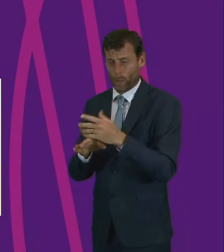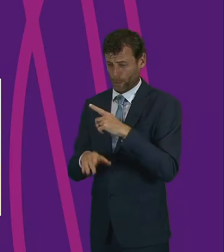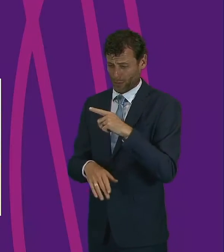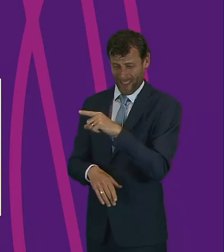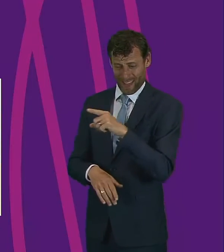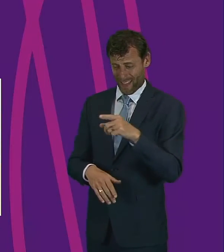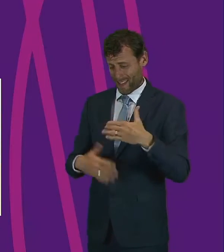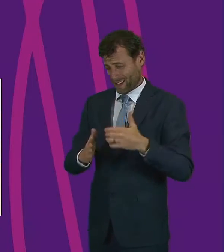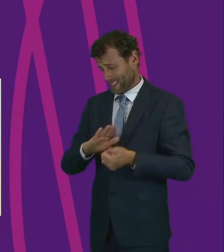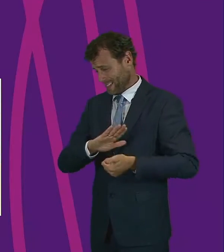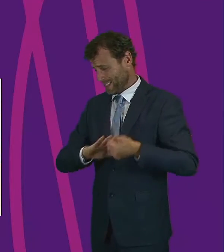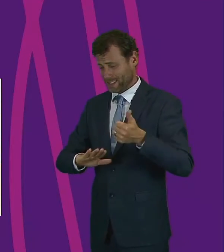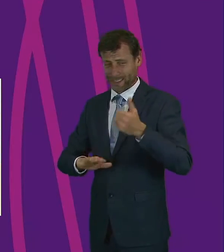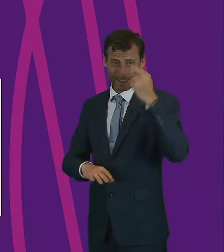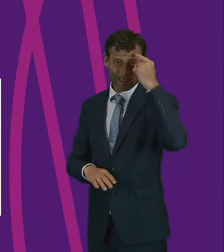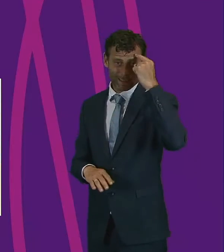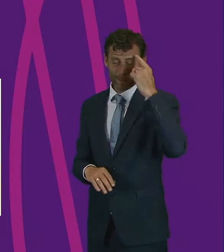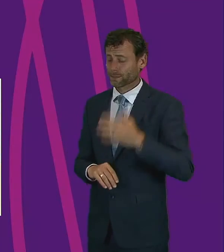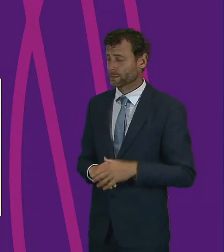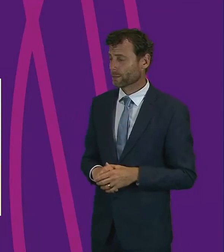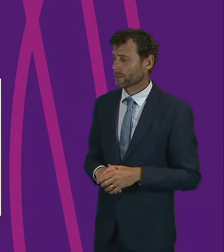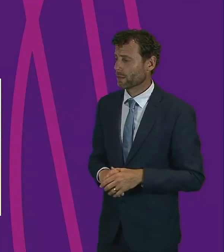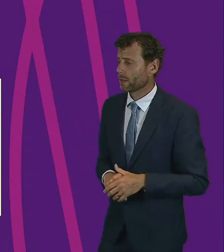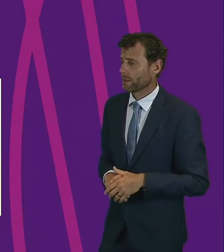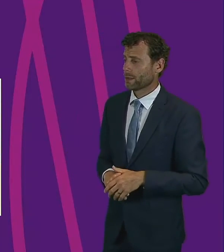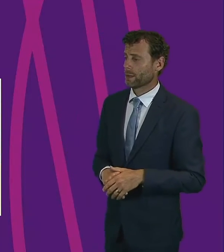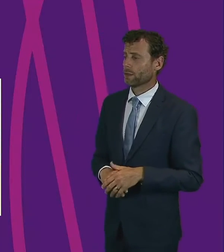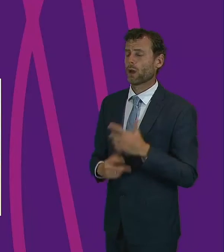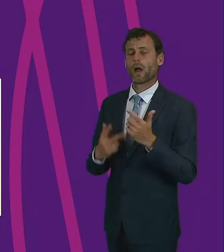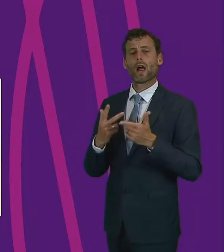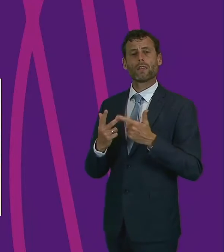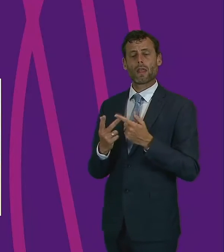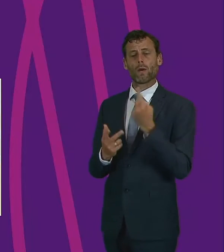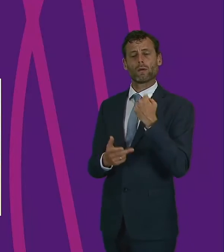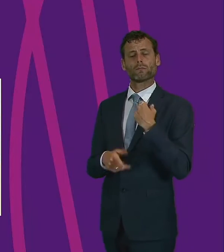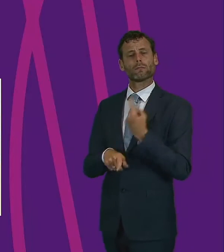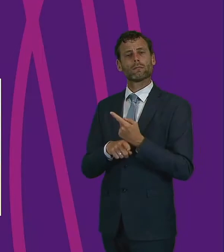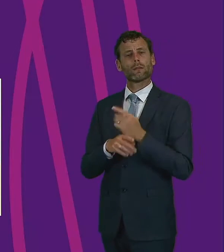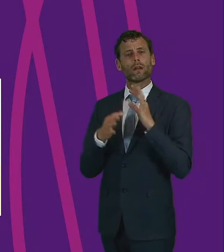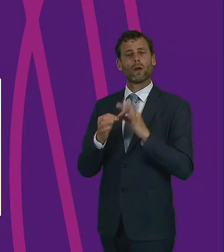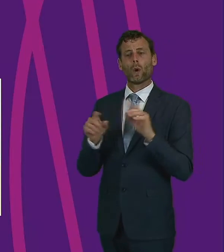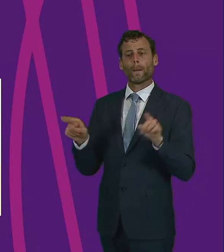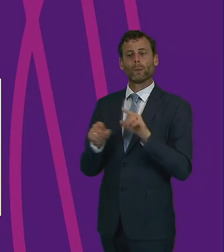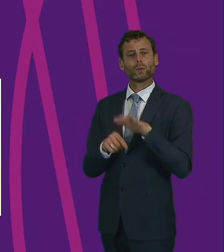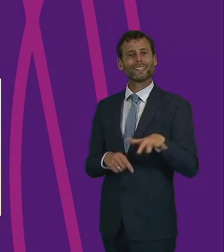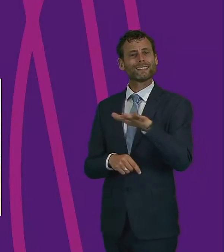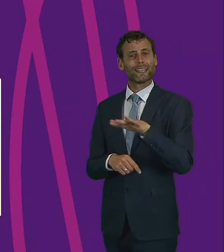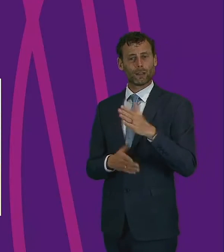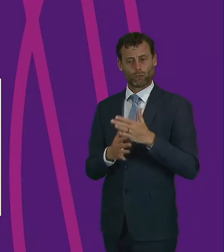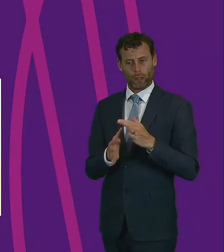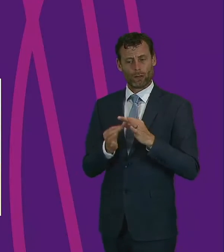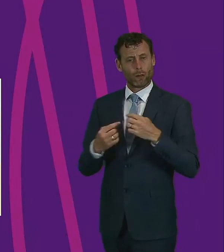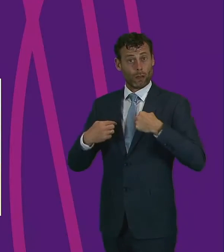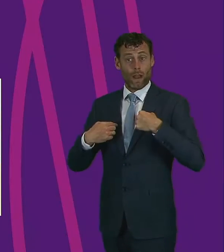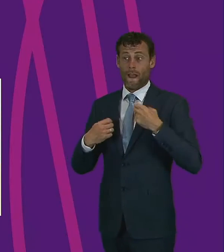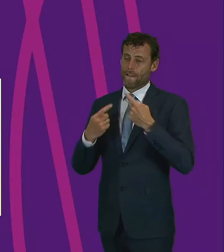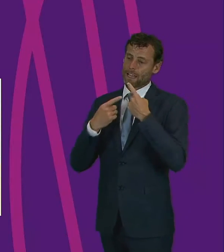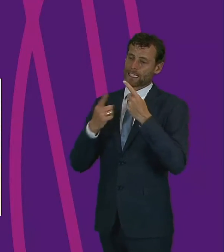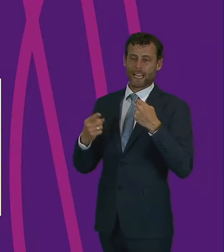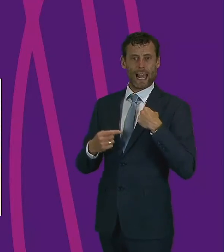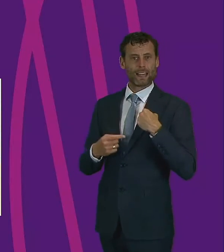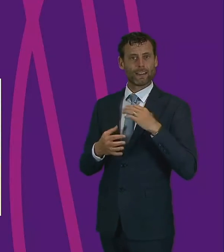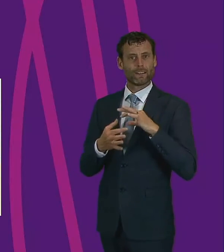a sector I wish to say a few words on is one that's very close to me, and that's the music sector. And I declare an interest at this point as